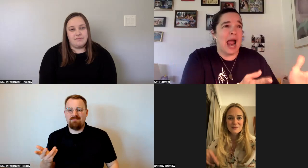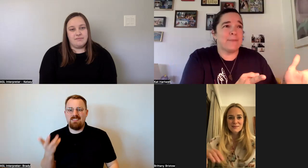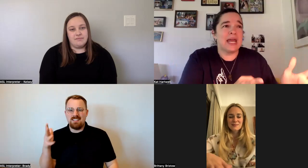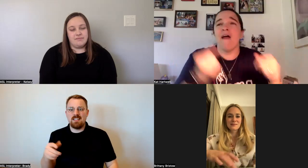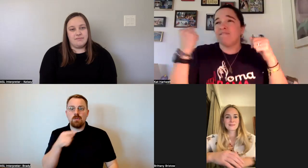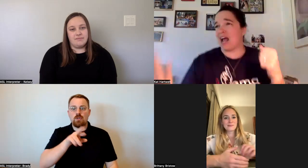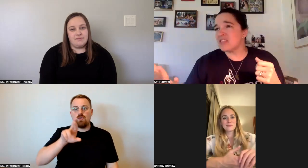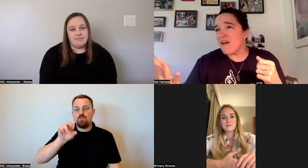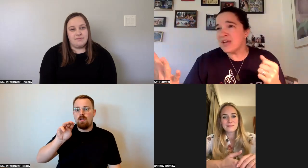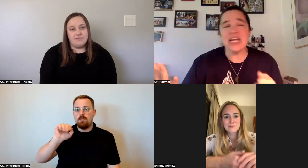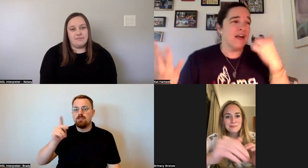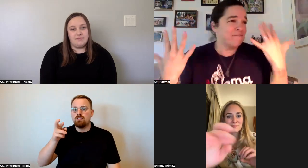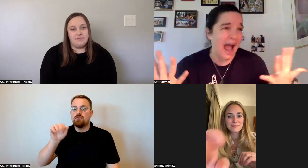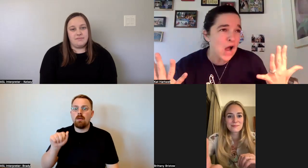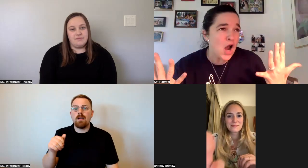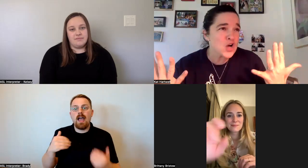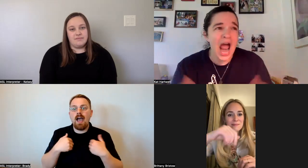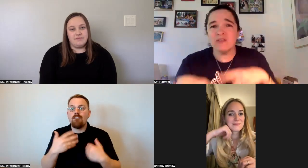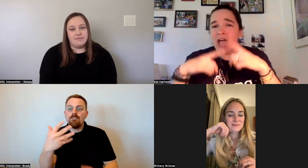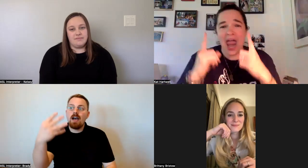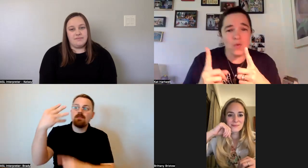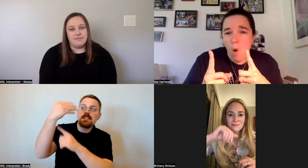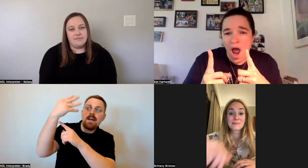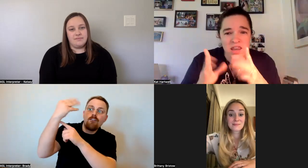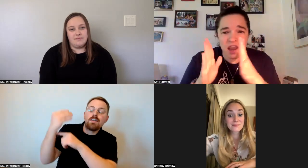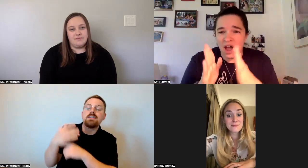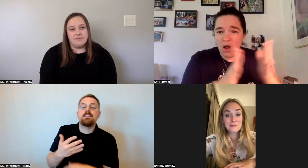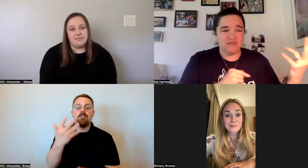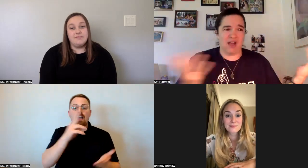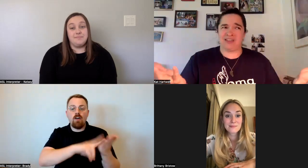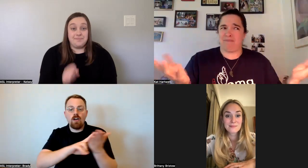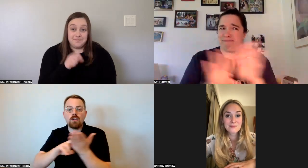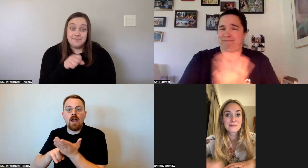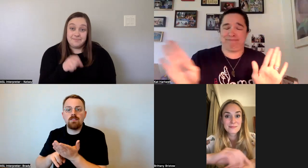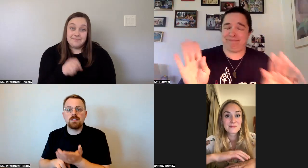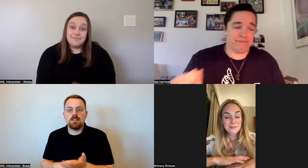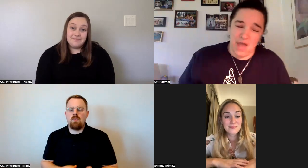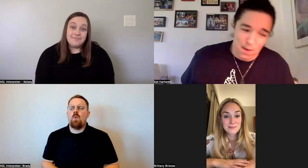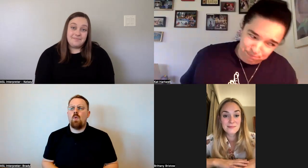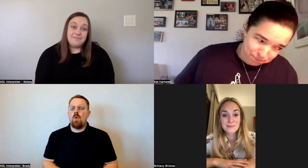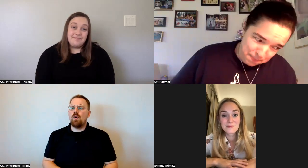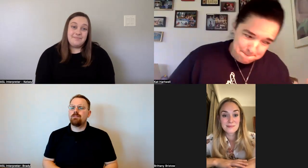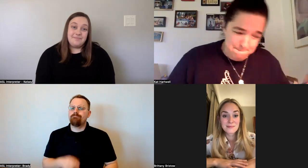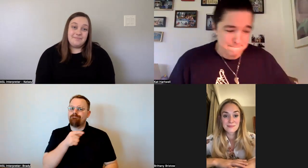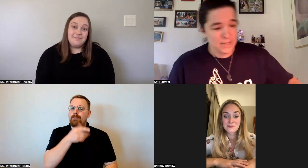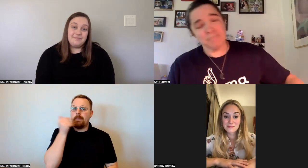Romadrama VIP, 5 selfies, 5 autographs, and one. Mhm. Okay. No.